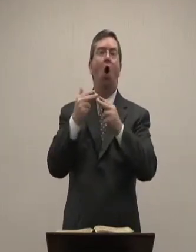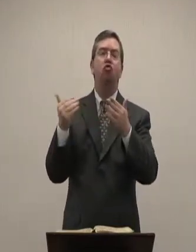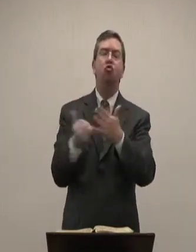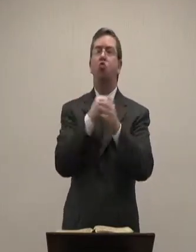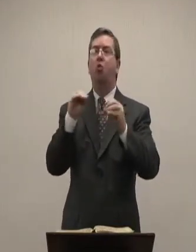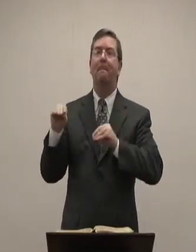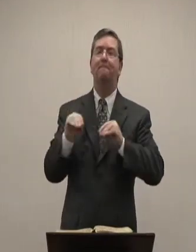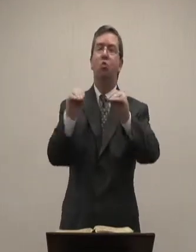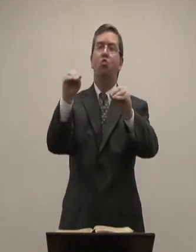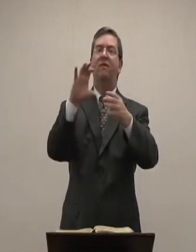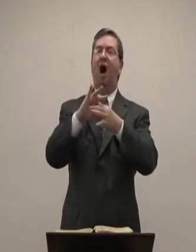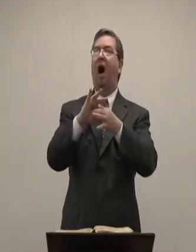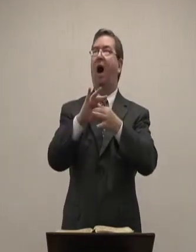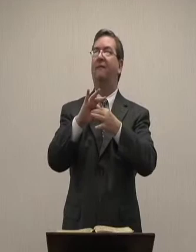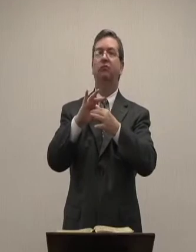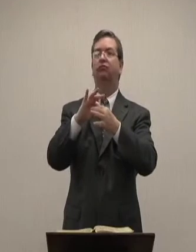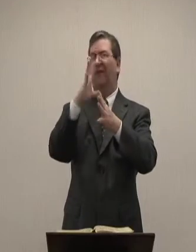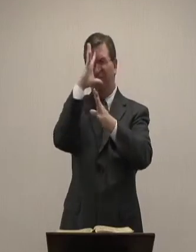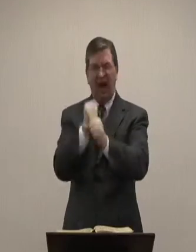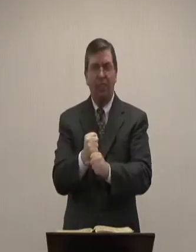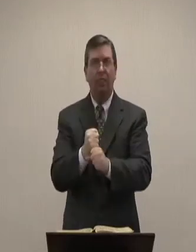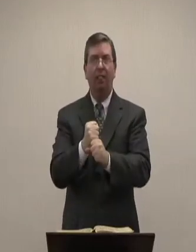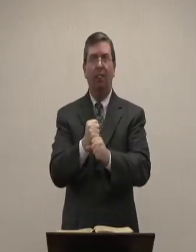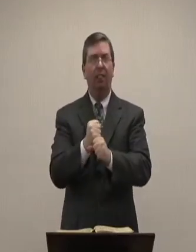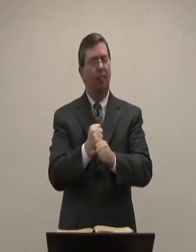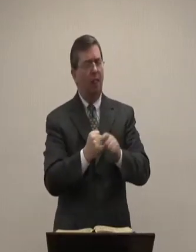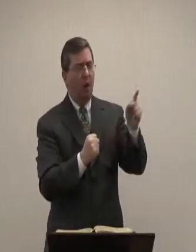It was a new word, it's a new faith.